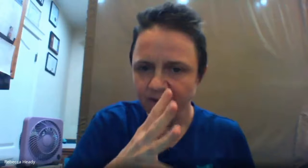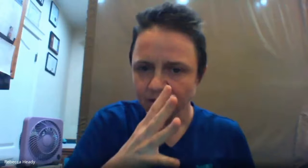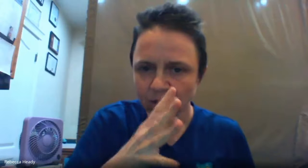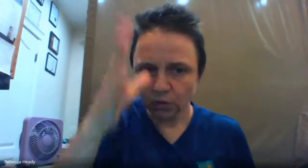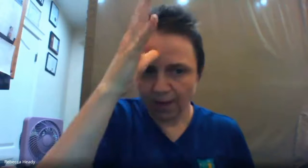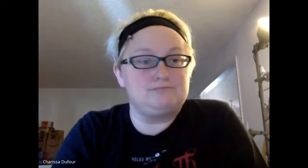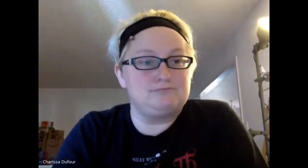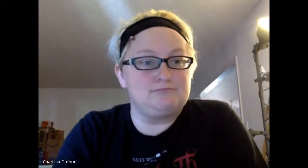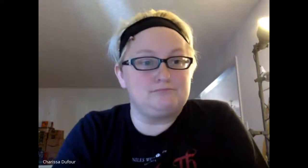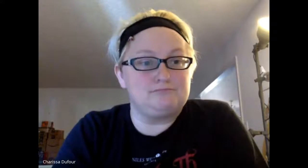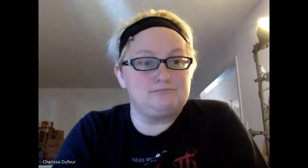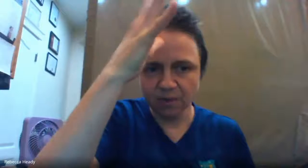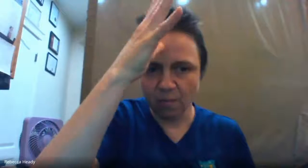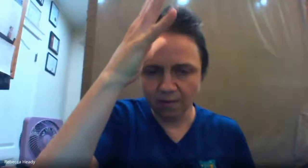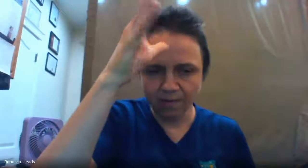Grandma is double mom, so grandpa.